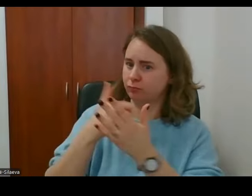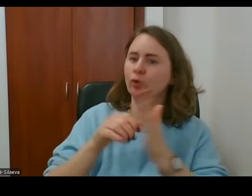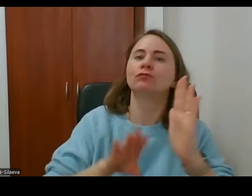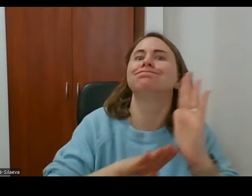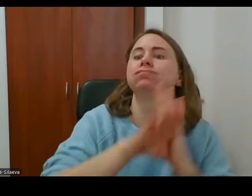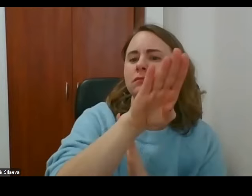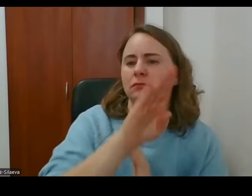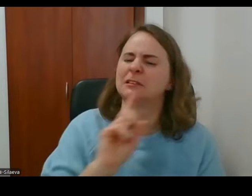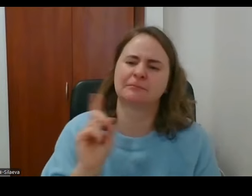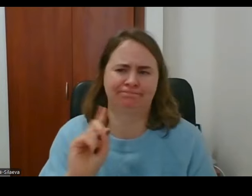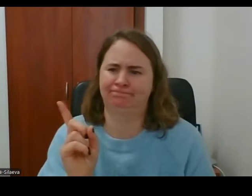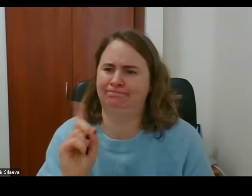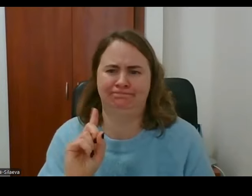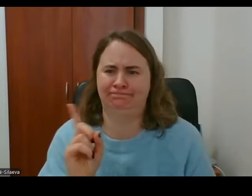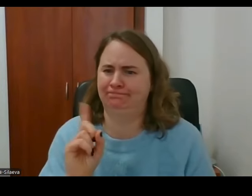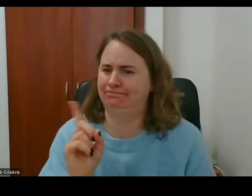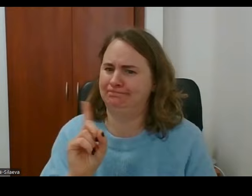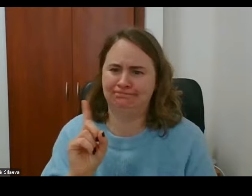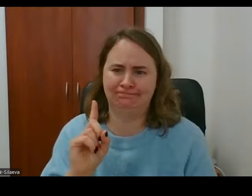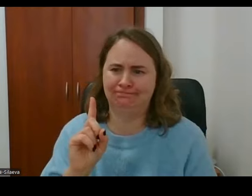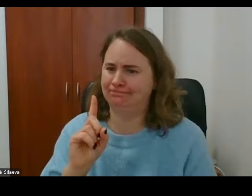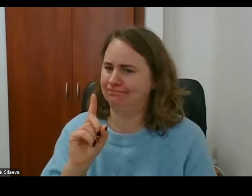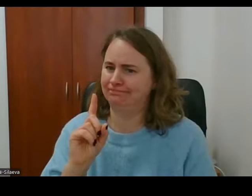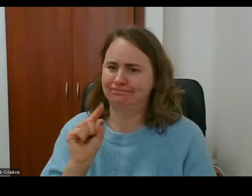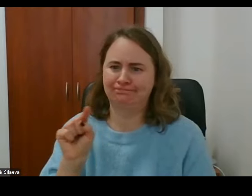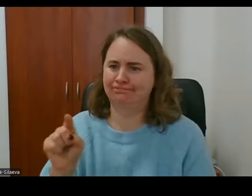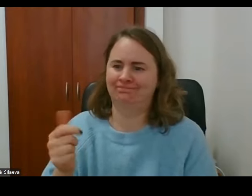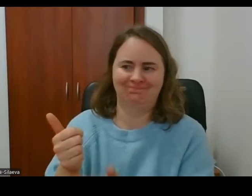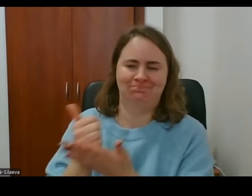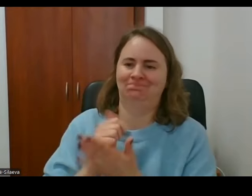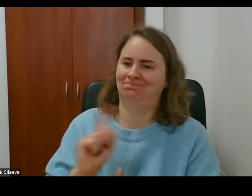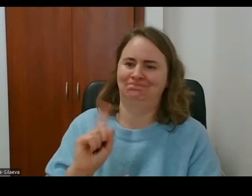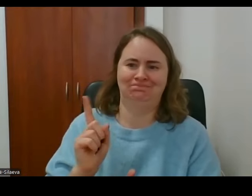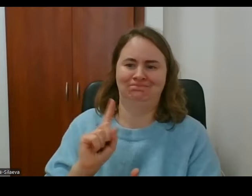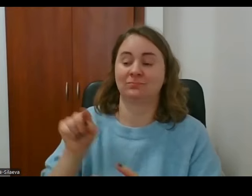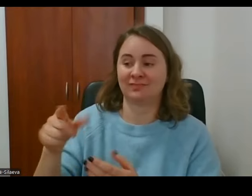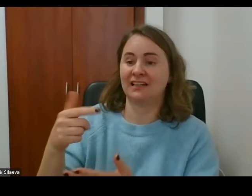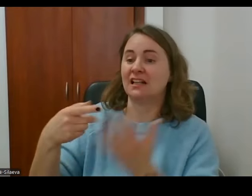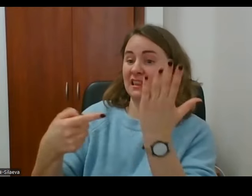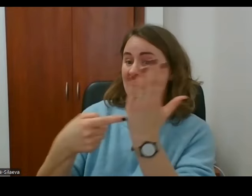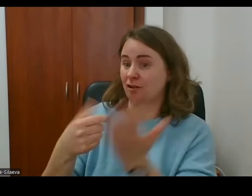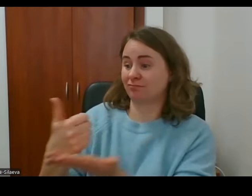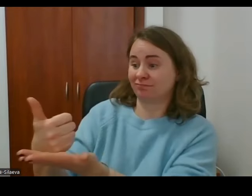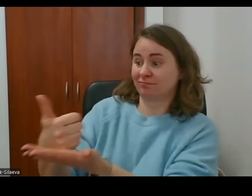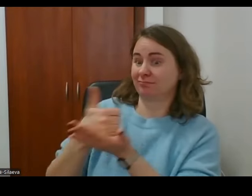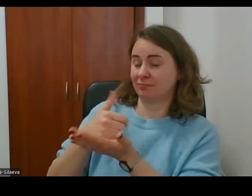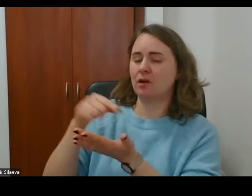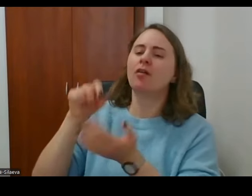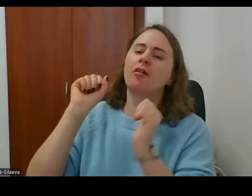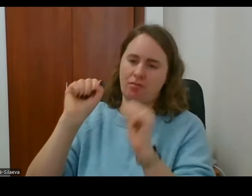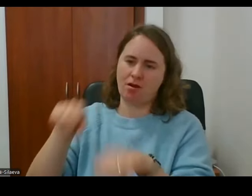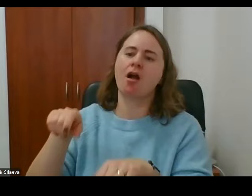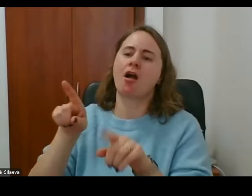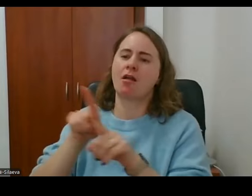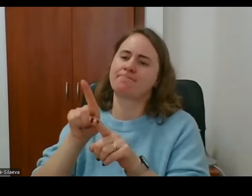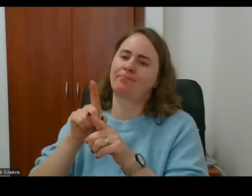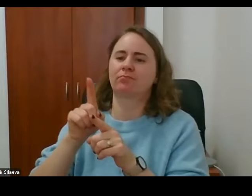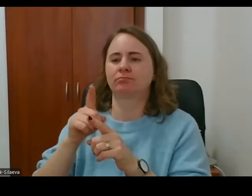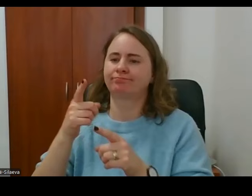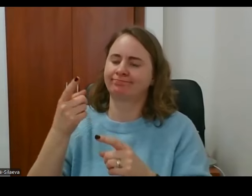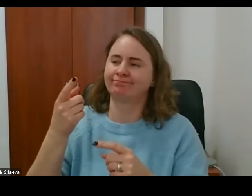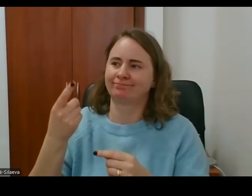Mhm. So the development of the language does not solely depend on technology.